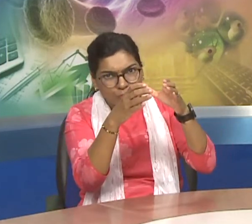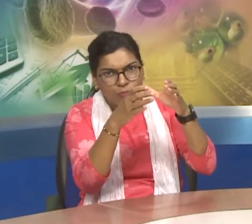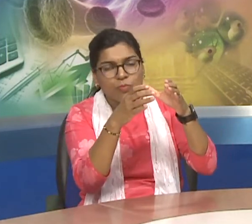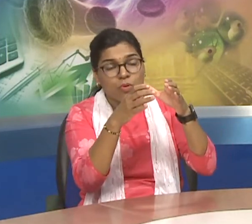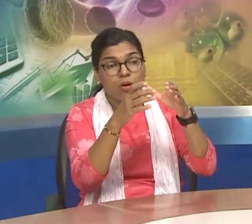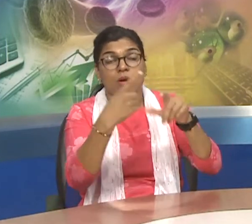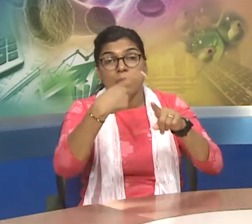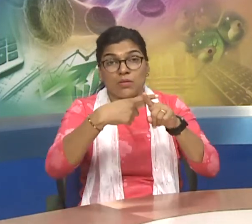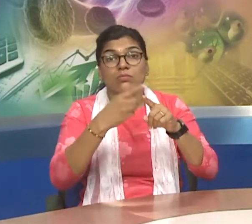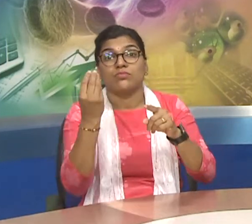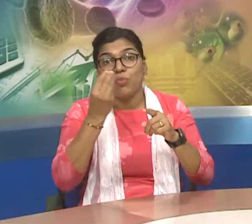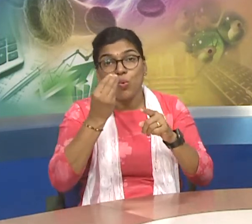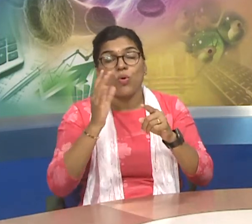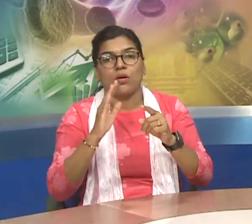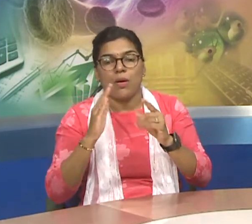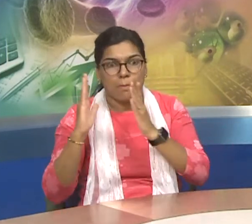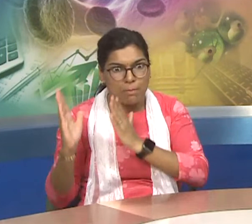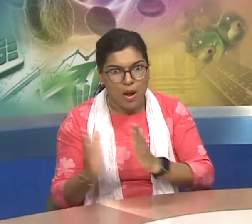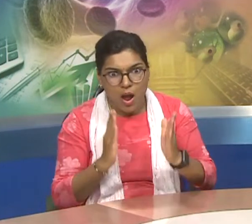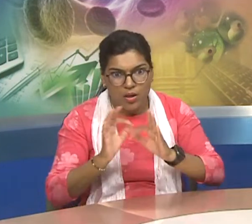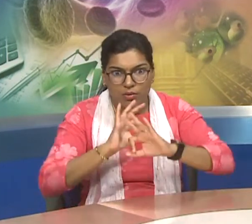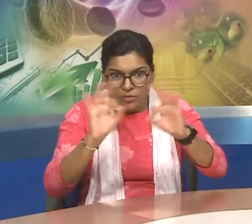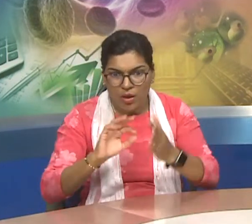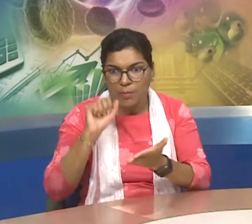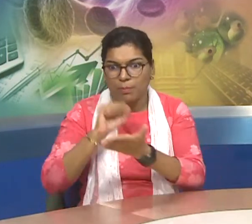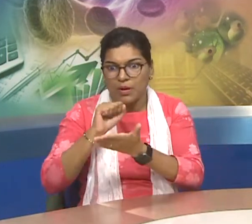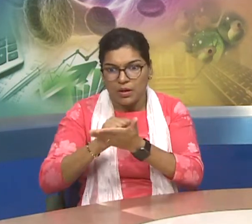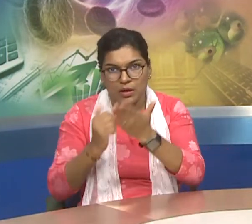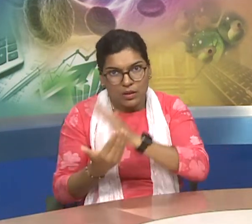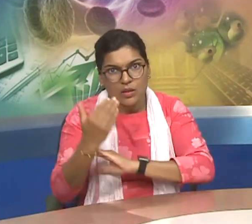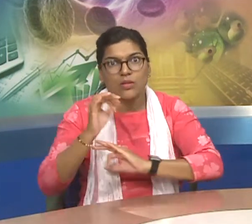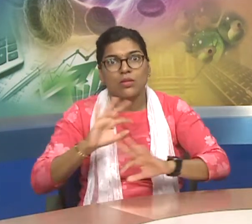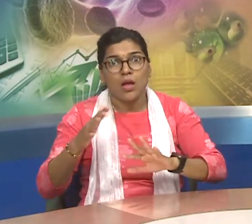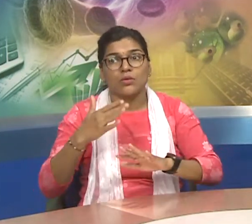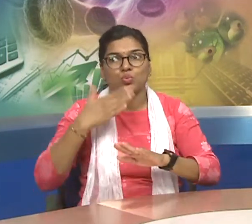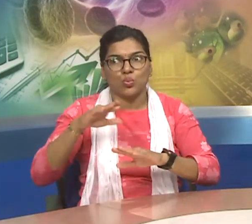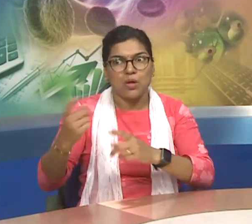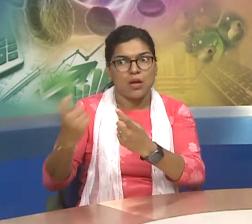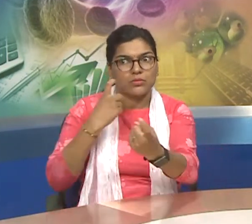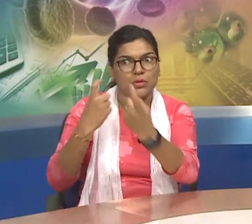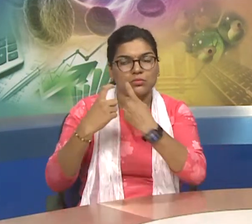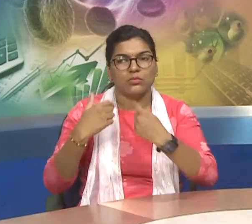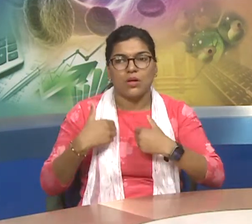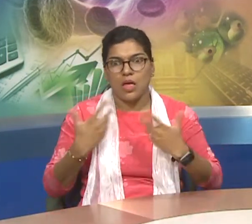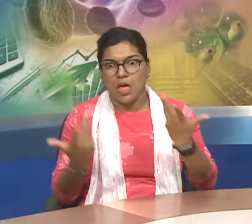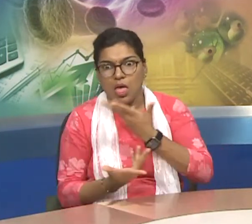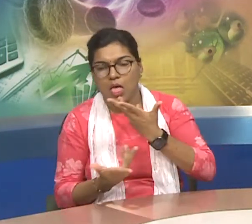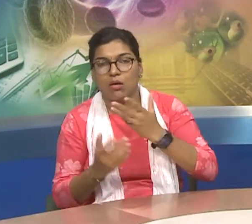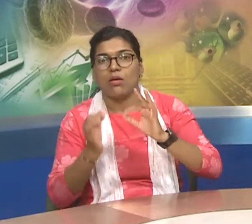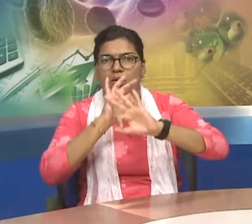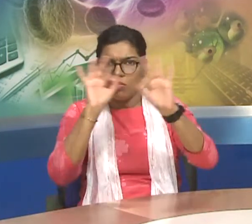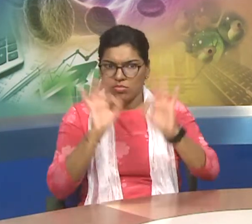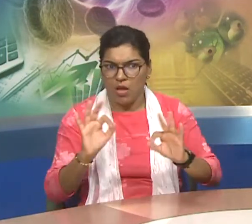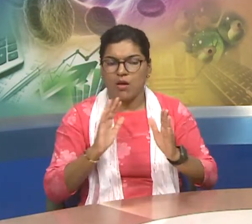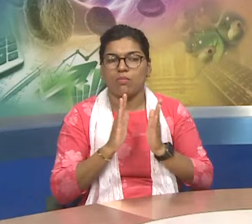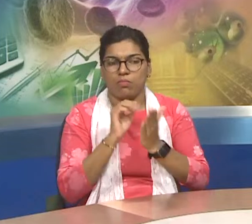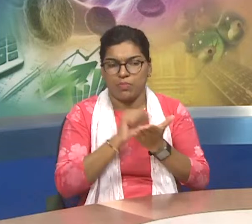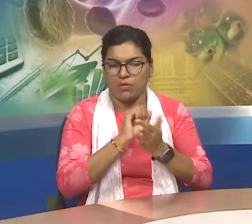books and prepares print or card catalogs. It also prepares list